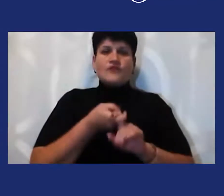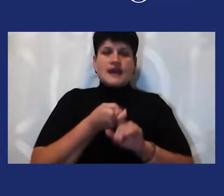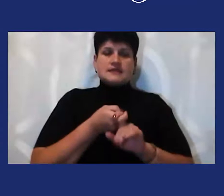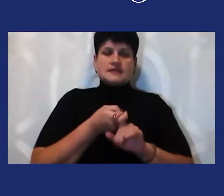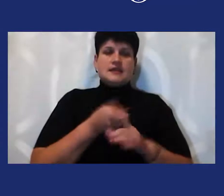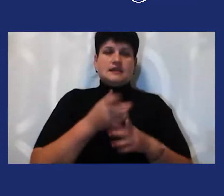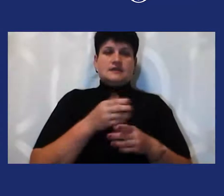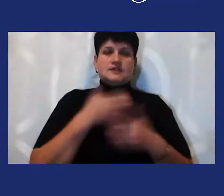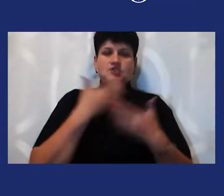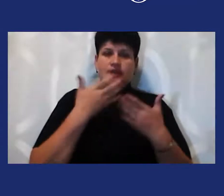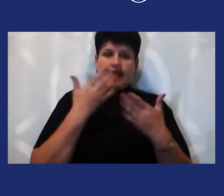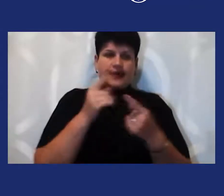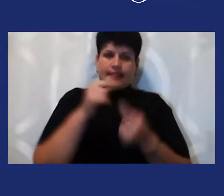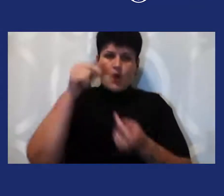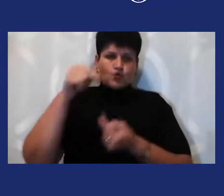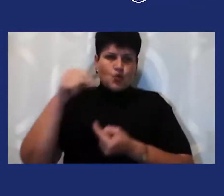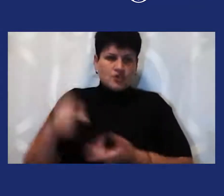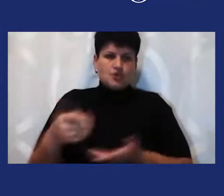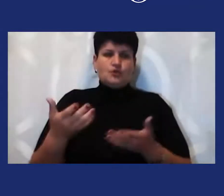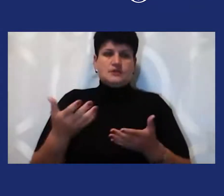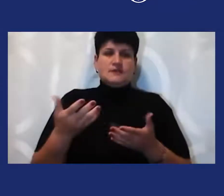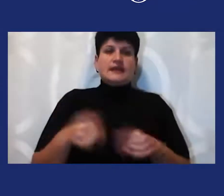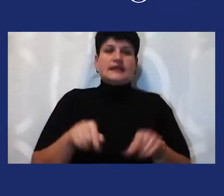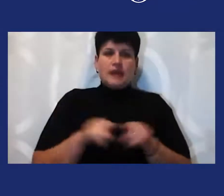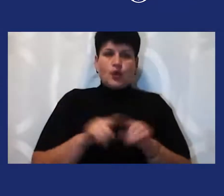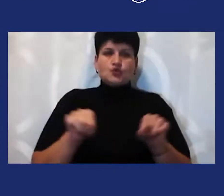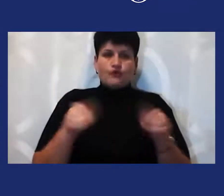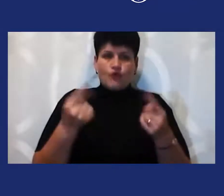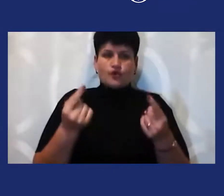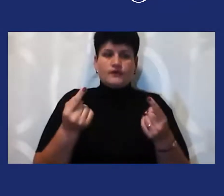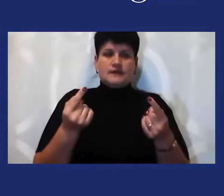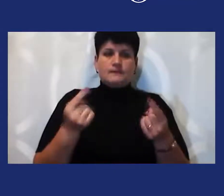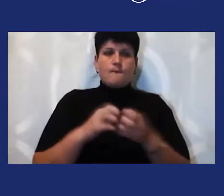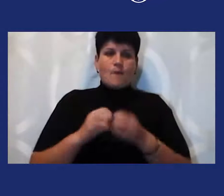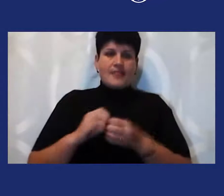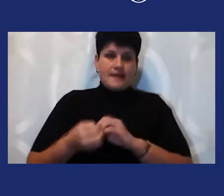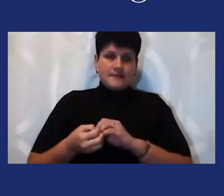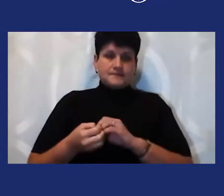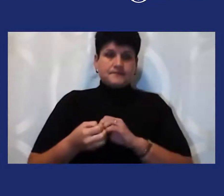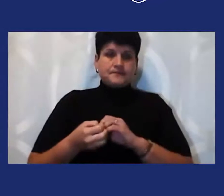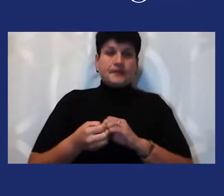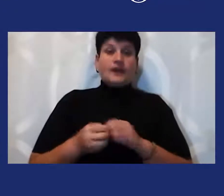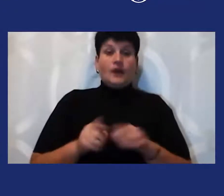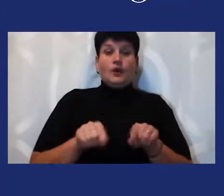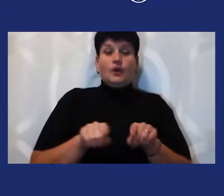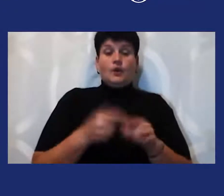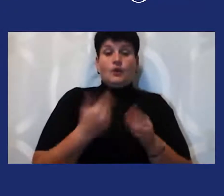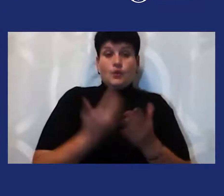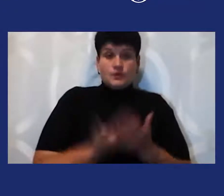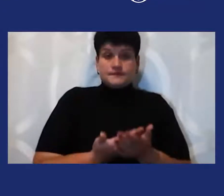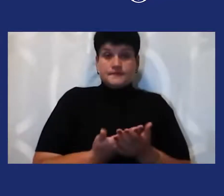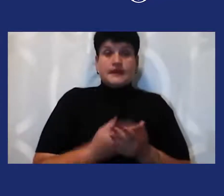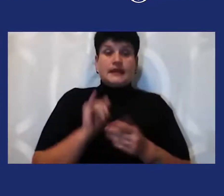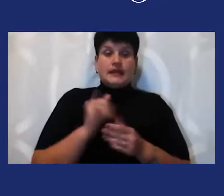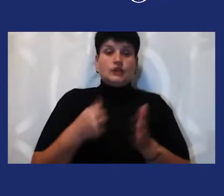We have seen a lot of discrepancies and poor coordination between different